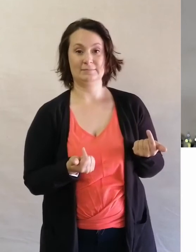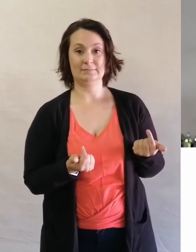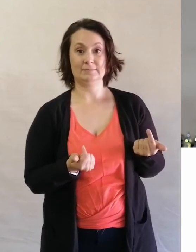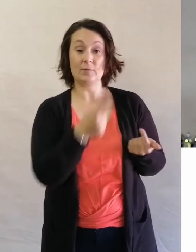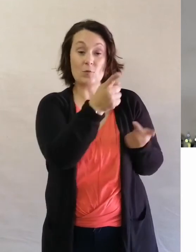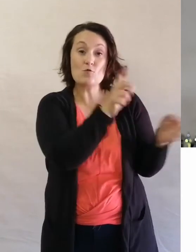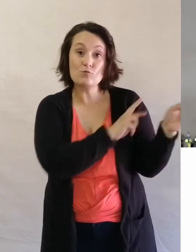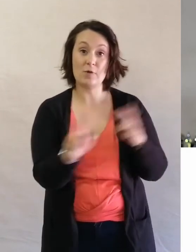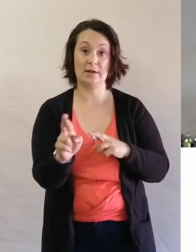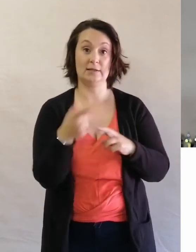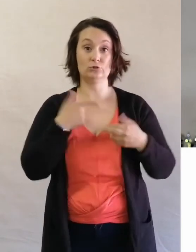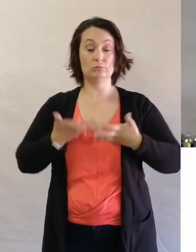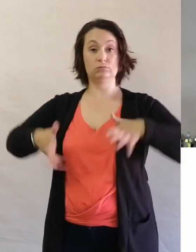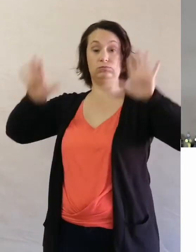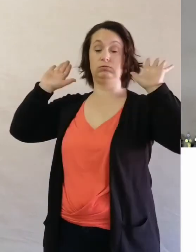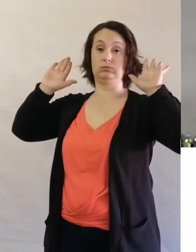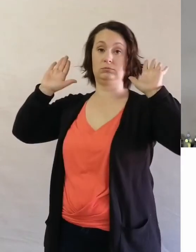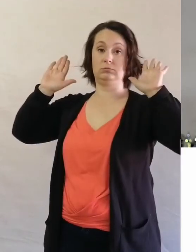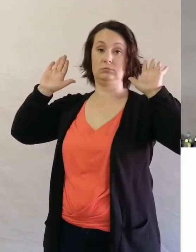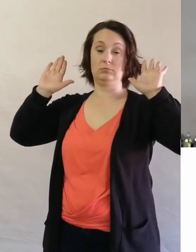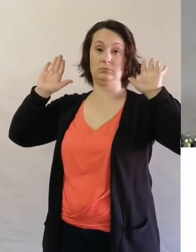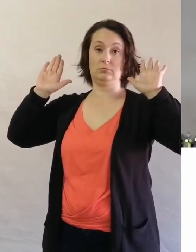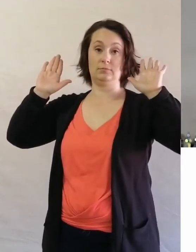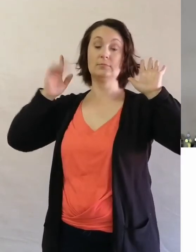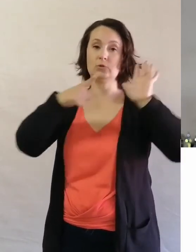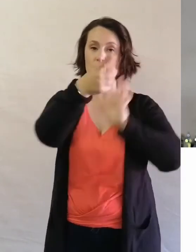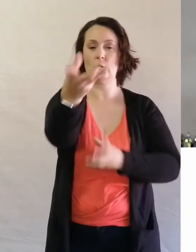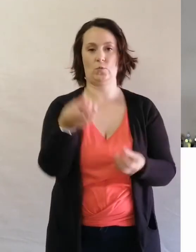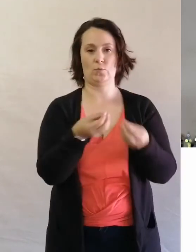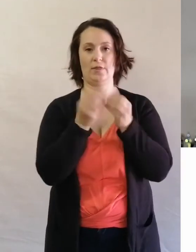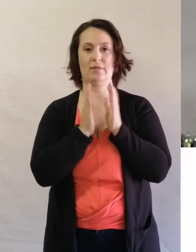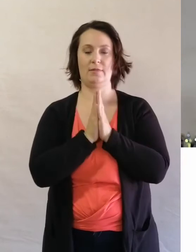If you're ready to surrender today, I'm going to ask you to pray with me.